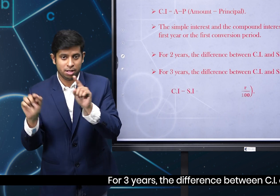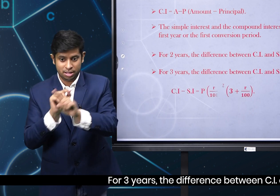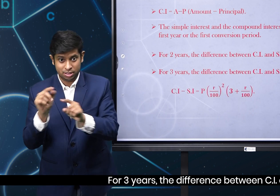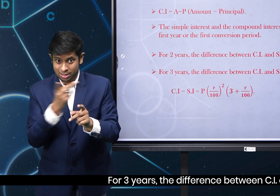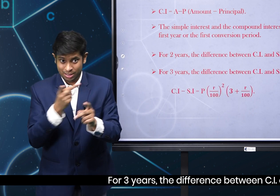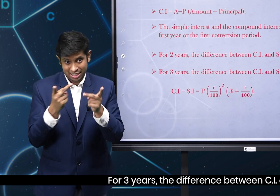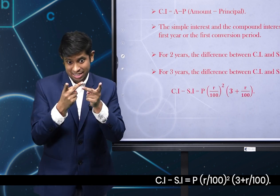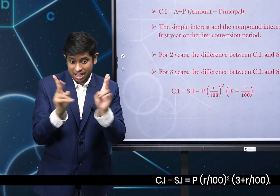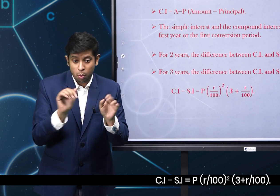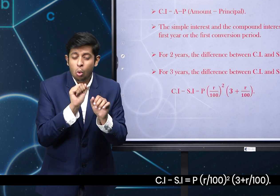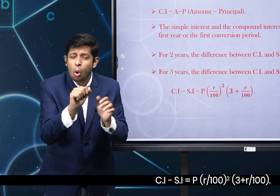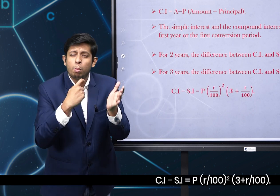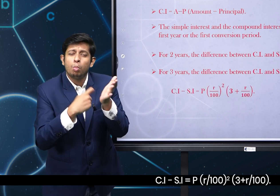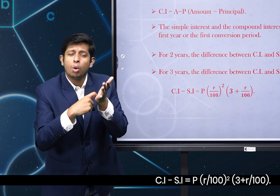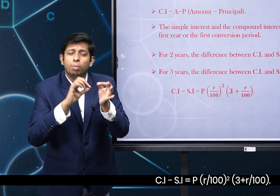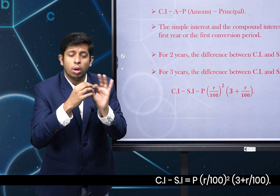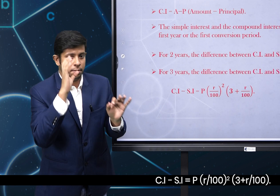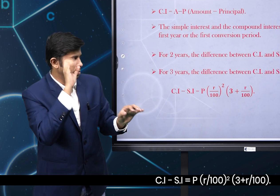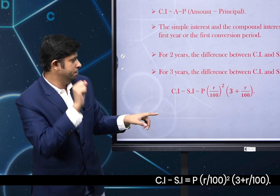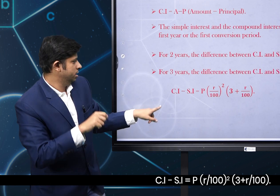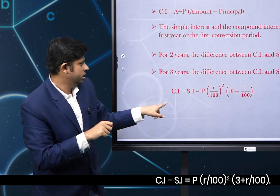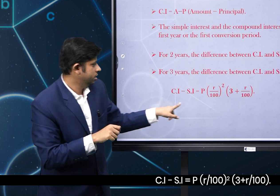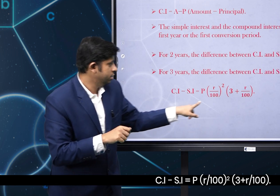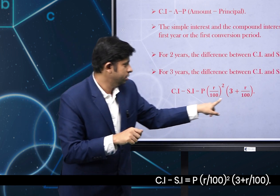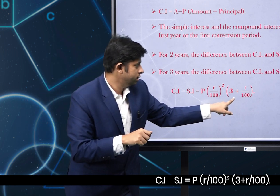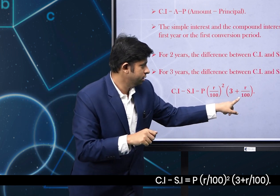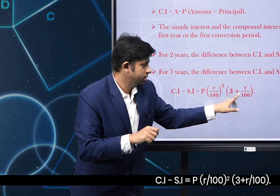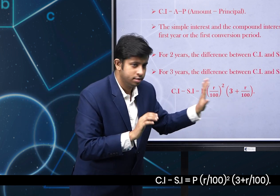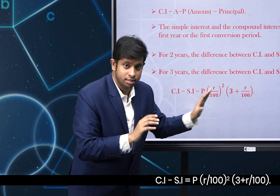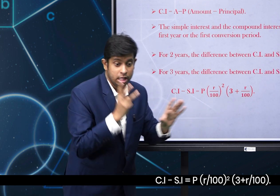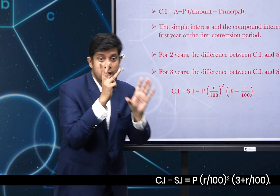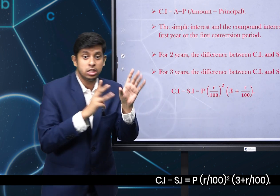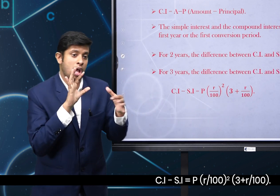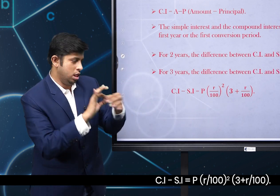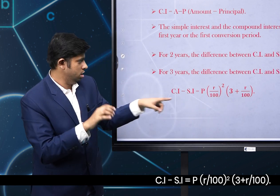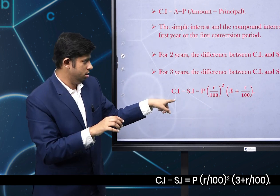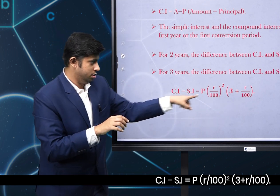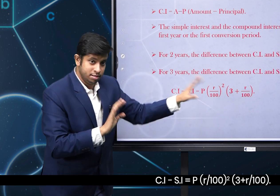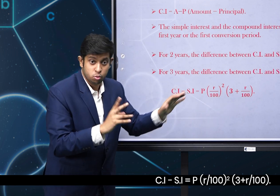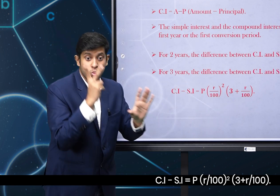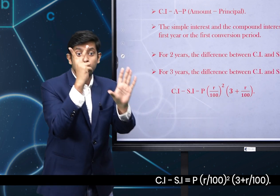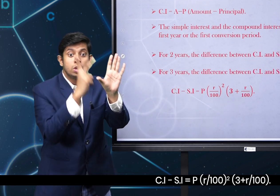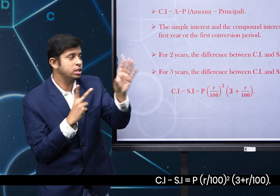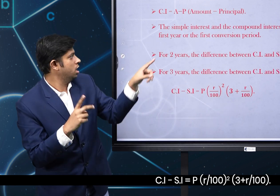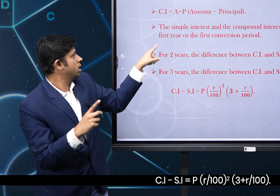compound interest minus simple interest is equal to P into R by 100 whole power 2 into 3 plus R by